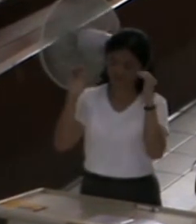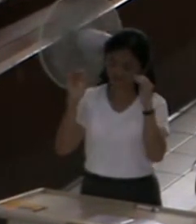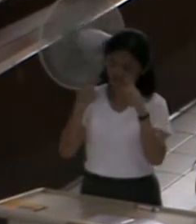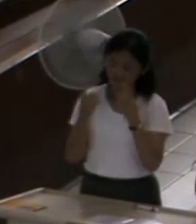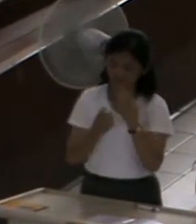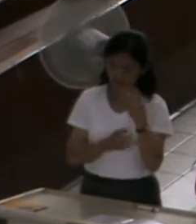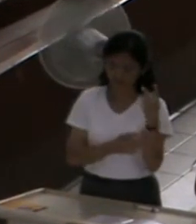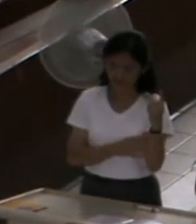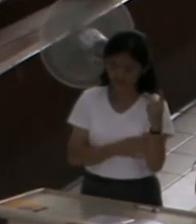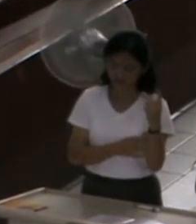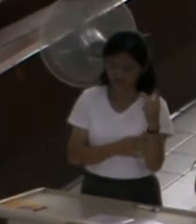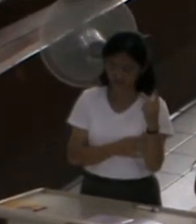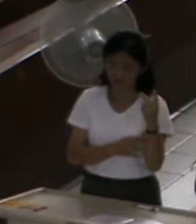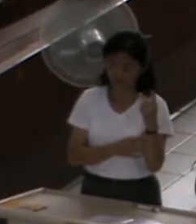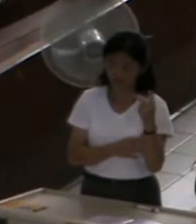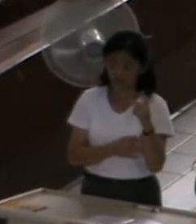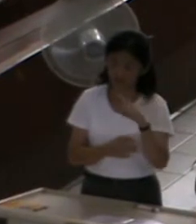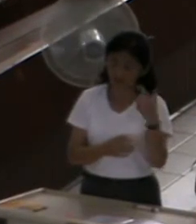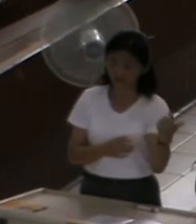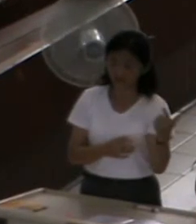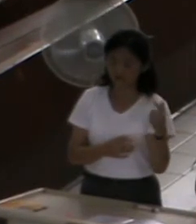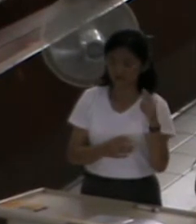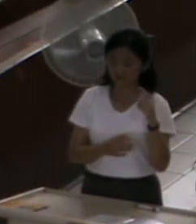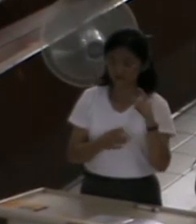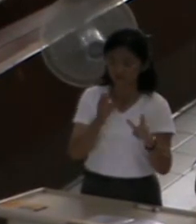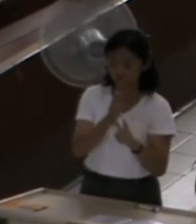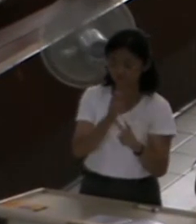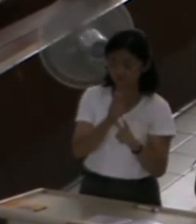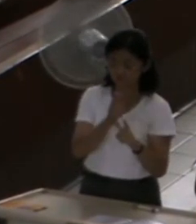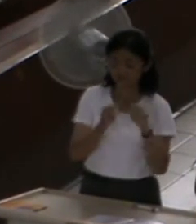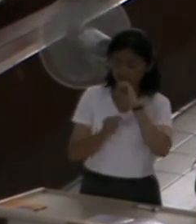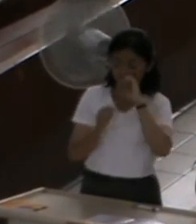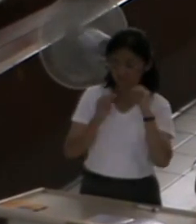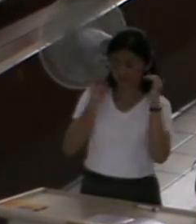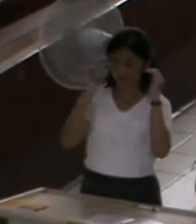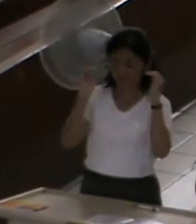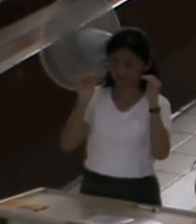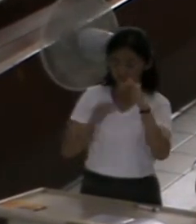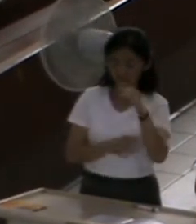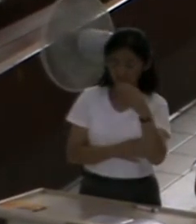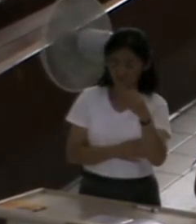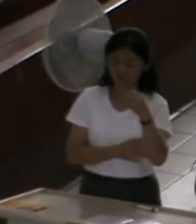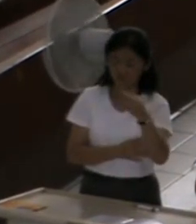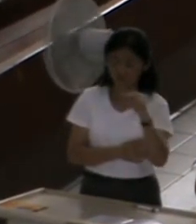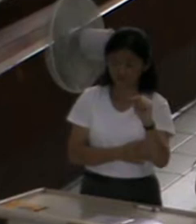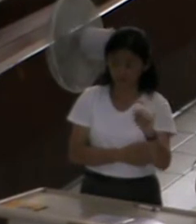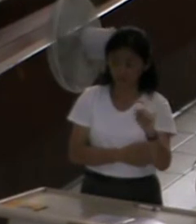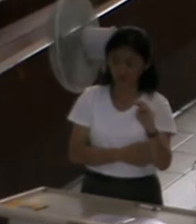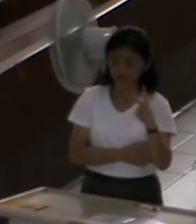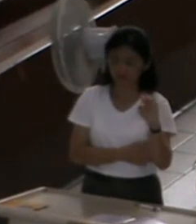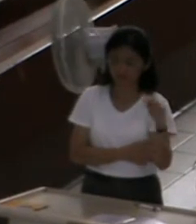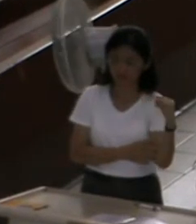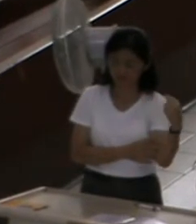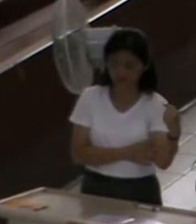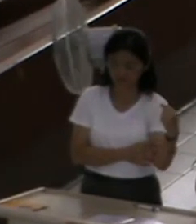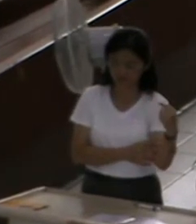-Adjutant Archbishop John Wong Su Kau as the Metropolitan of the Archdiocese.